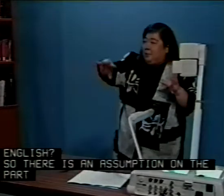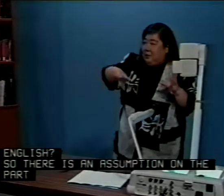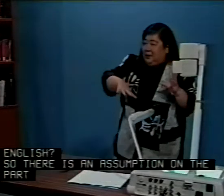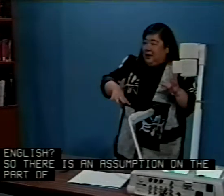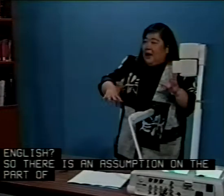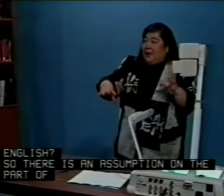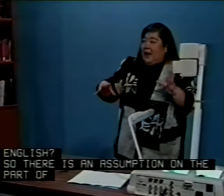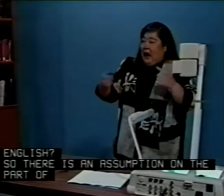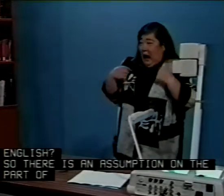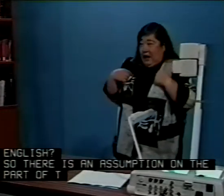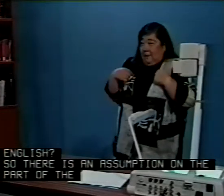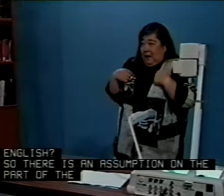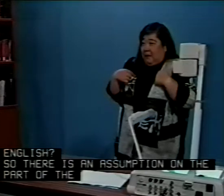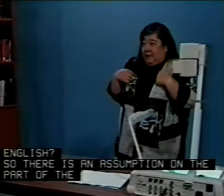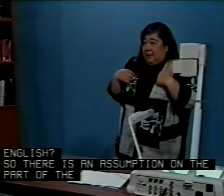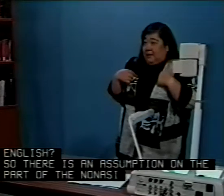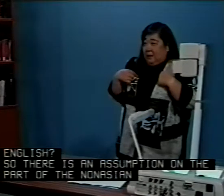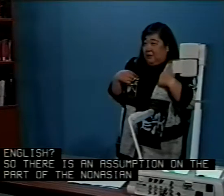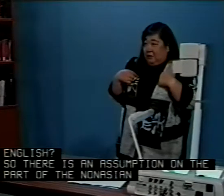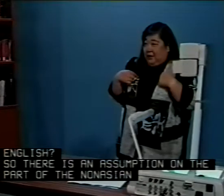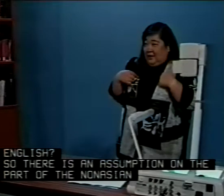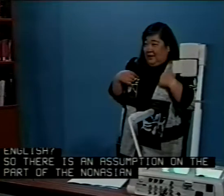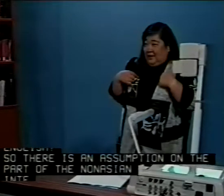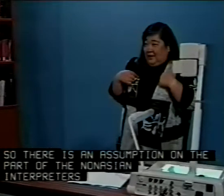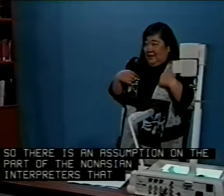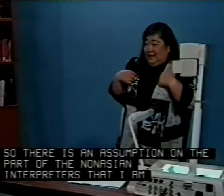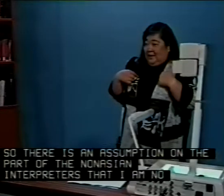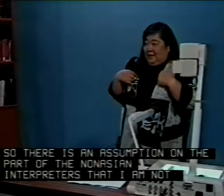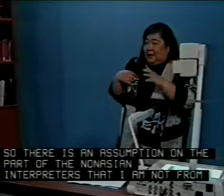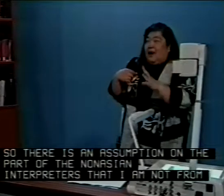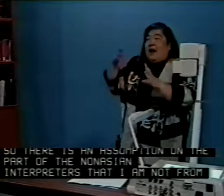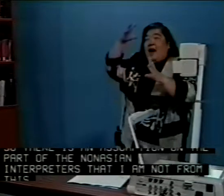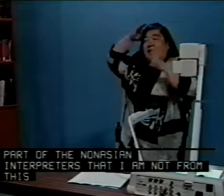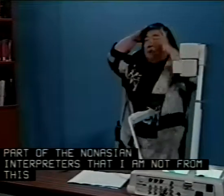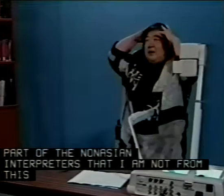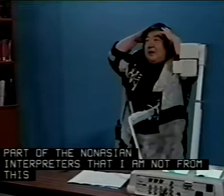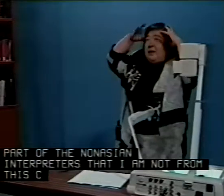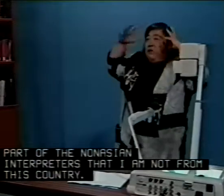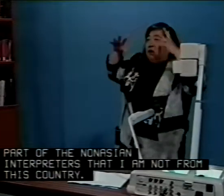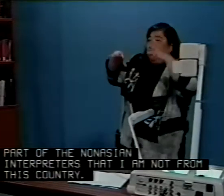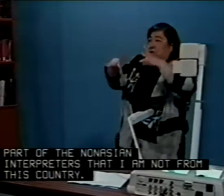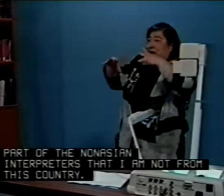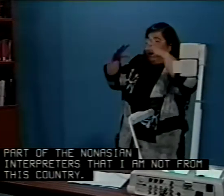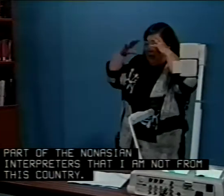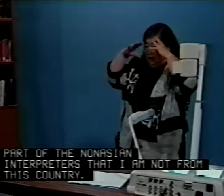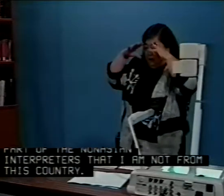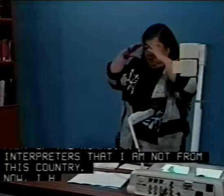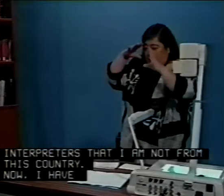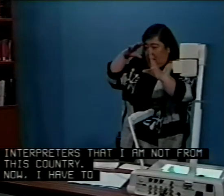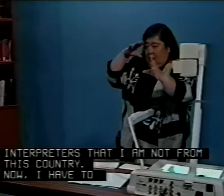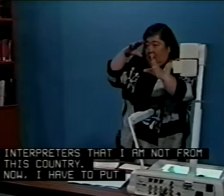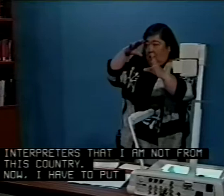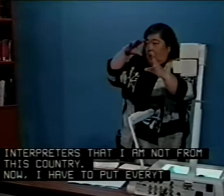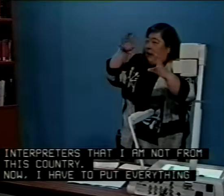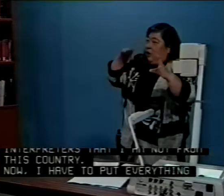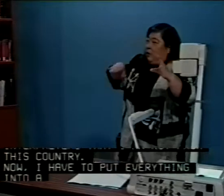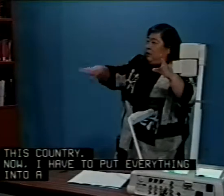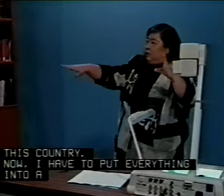interpreters that I am not from this country. Right? Now, I have to put everything into a cultural context. When I go into